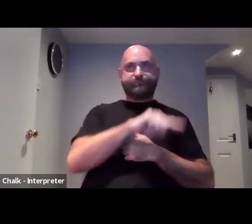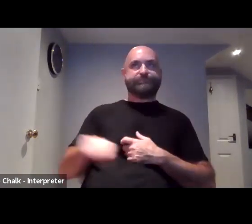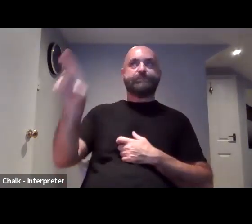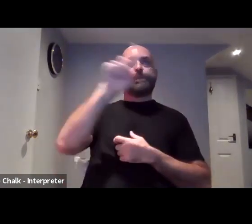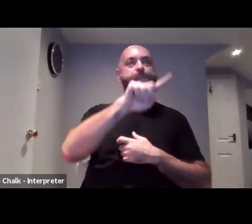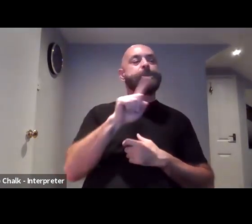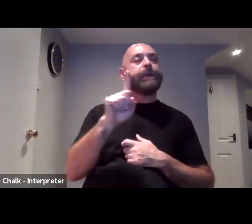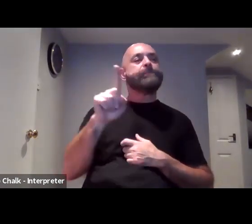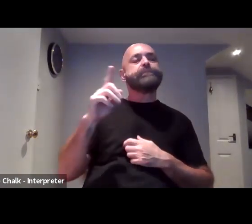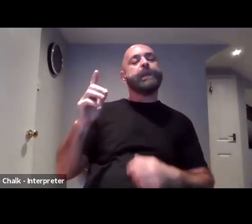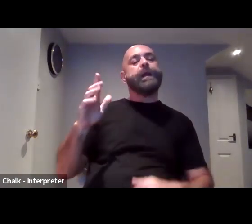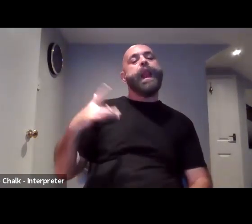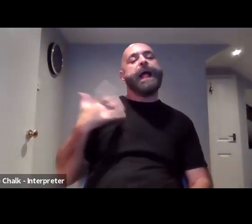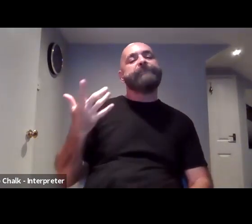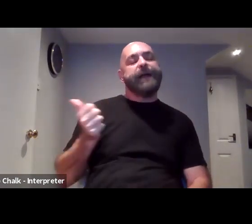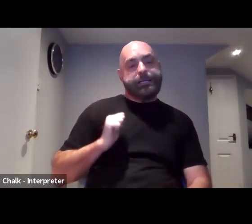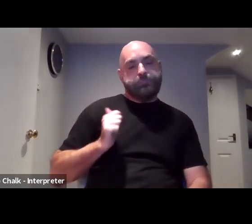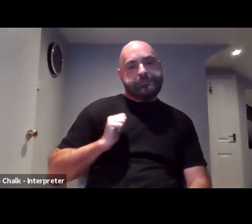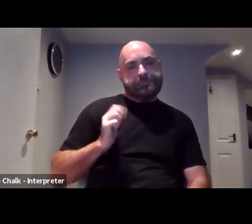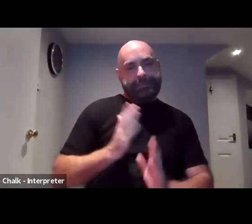We looked at life expectancy.